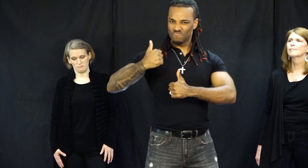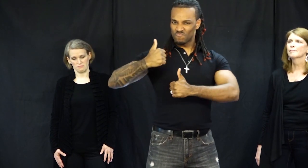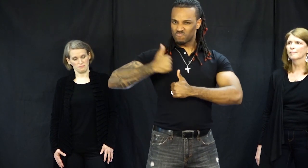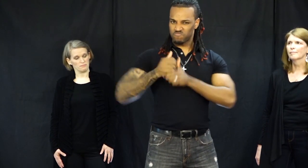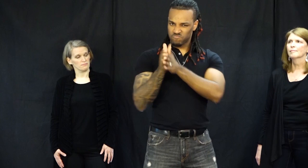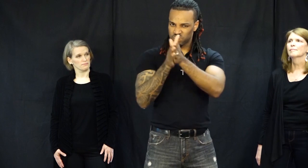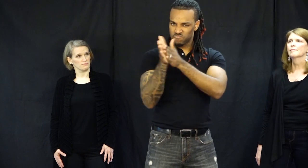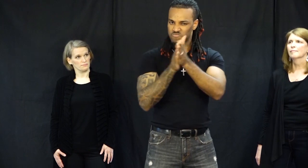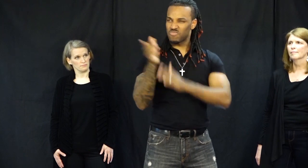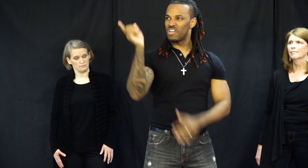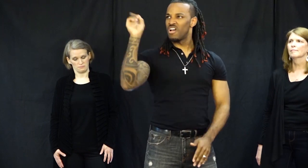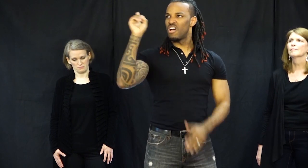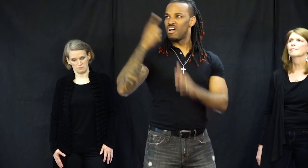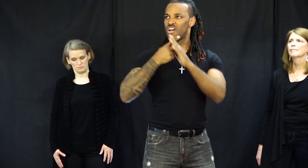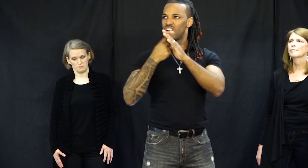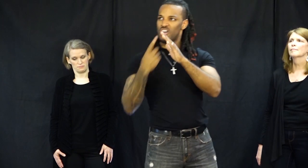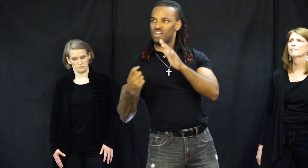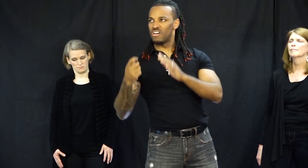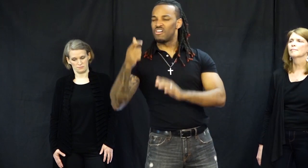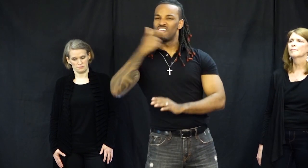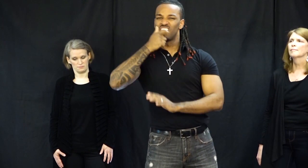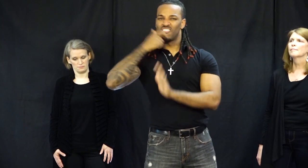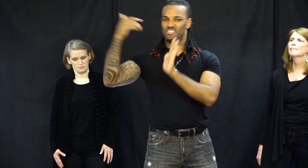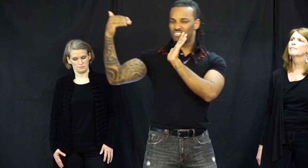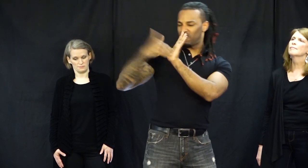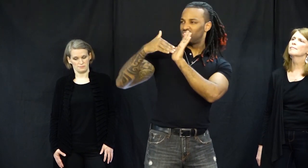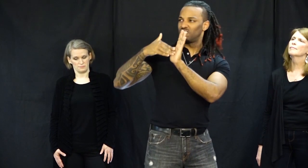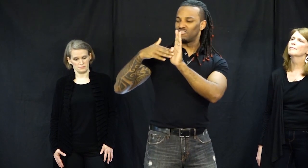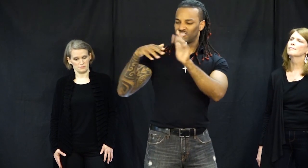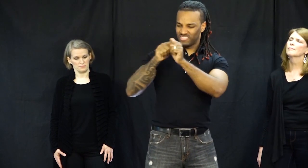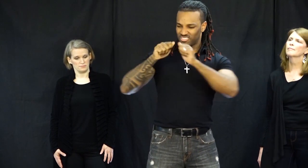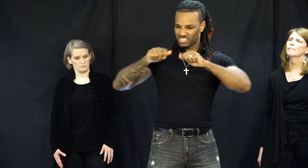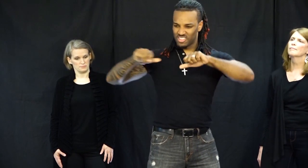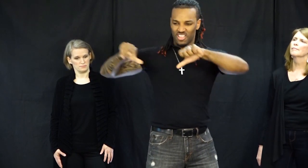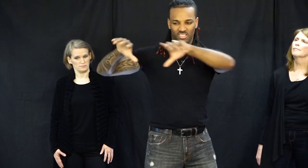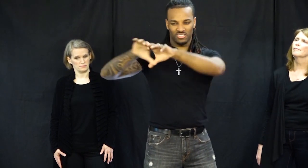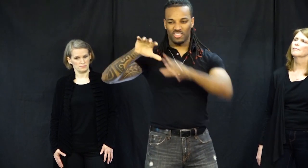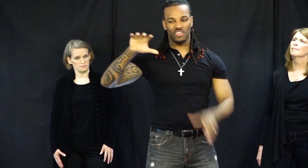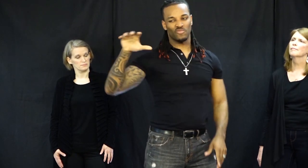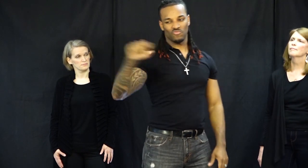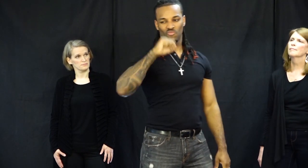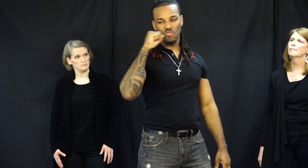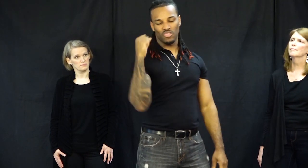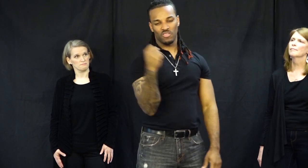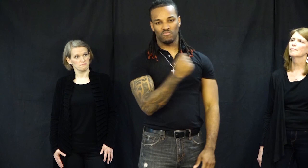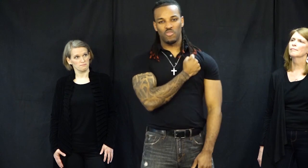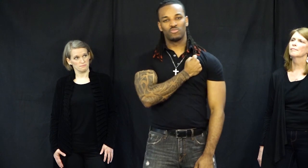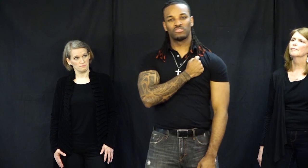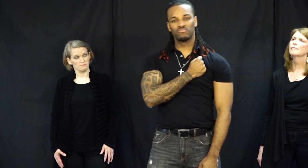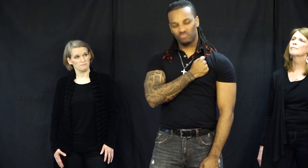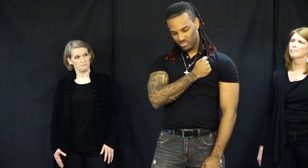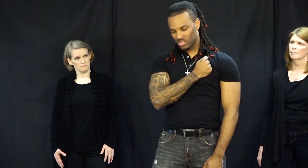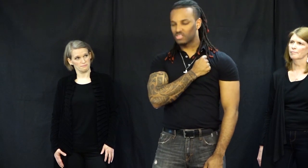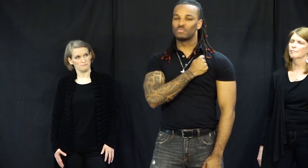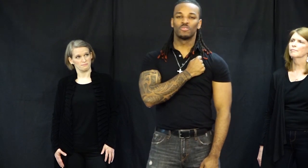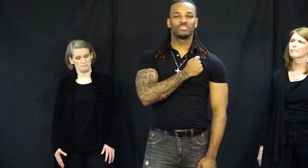the hungriest brothers with something to prove. When foes oppose us, we take an honest stand. We roll like Moses, claiming our promised